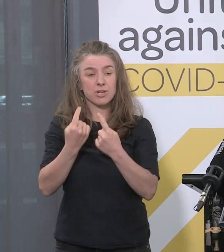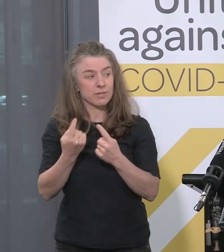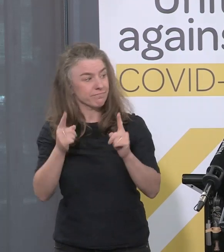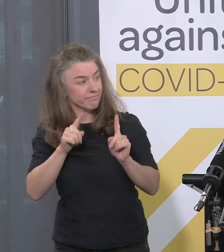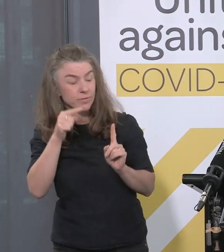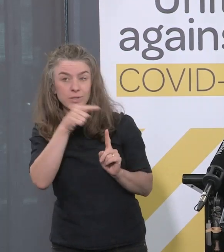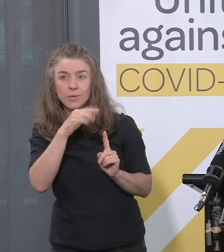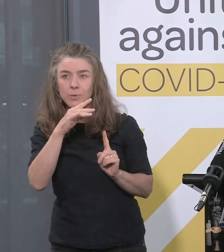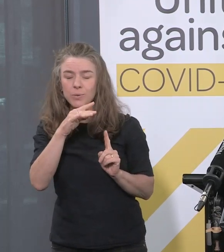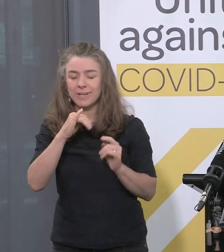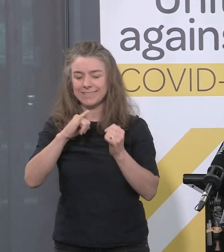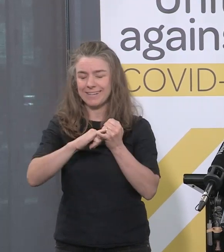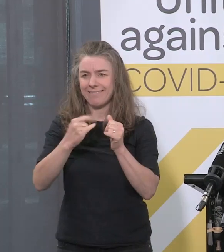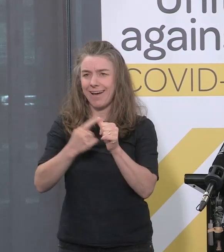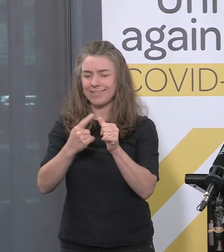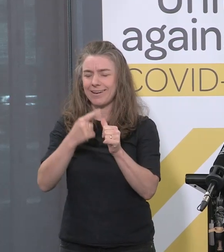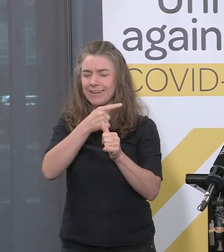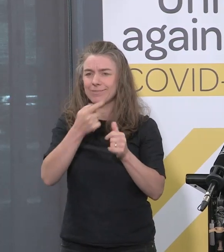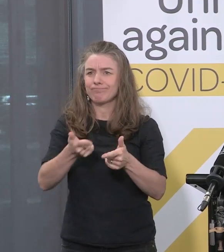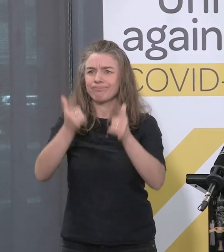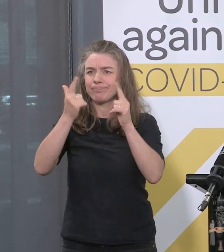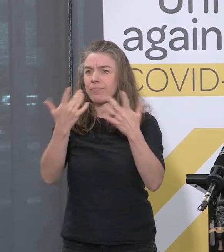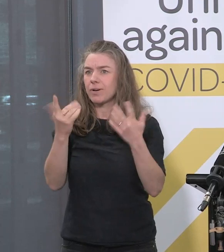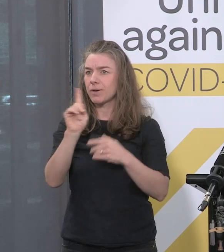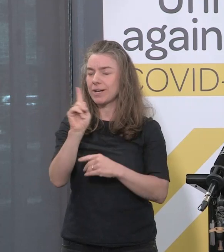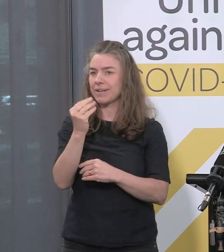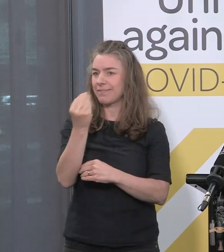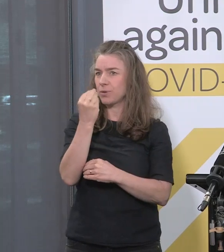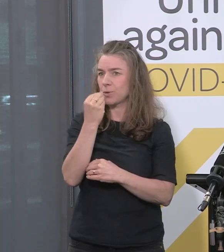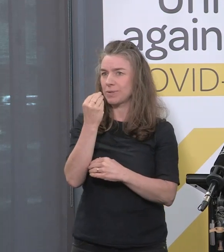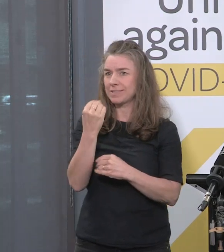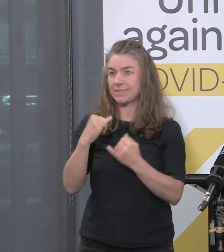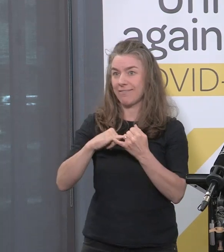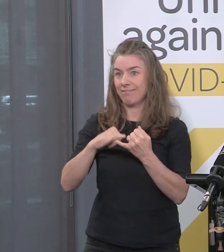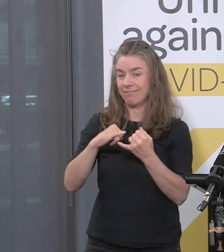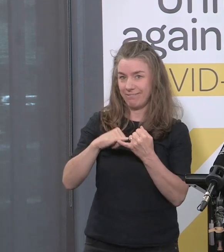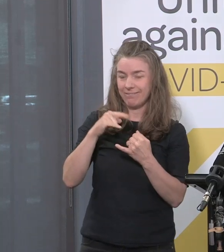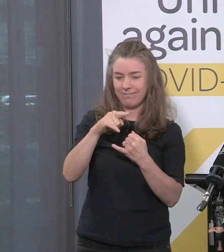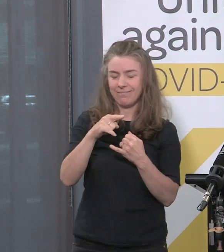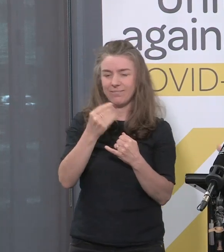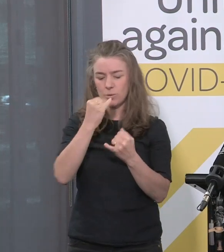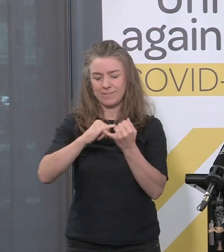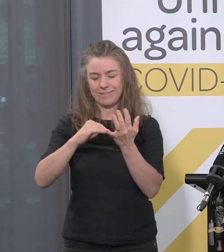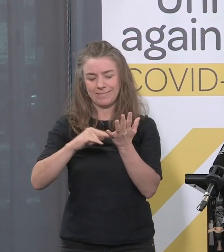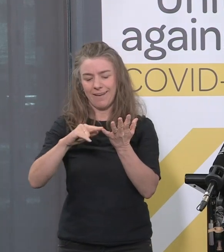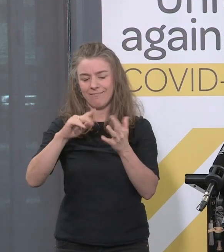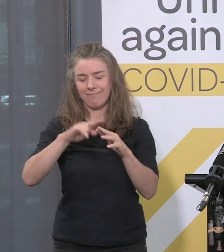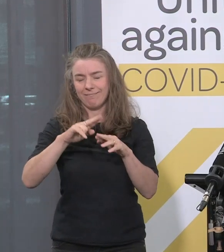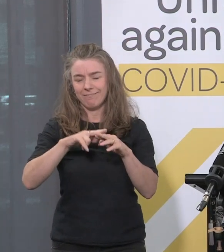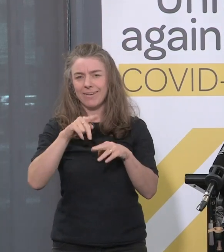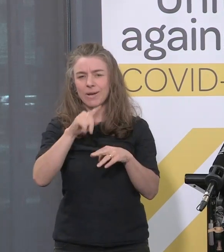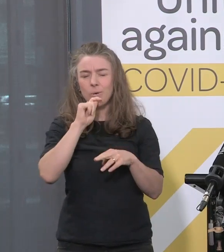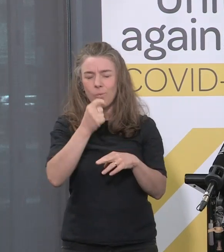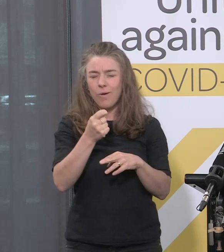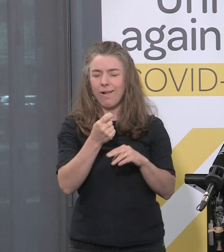who's the Managing Director of Foodstuffs, and he's going to make some comments after I've finished, and they will help, I'm sure,